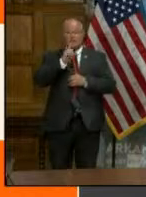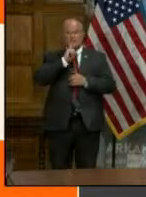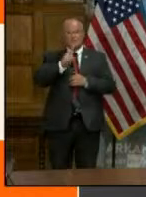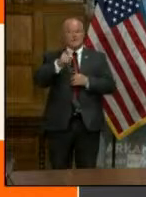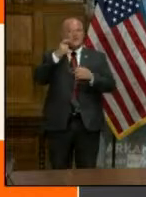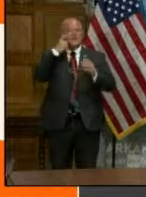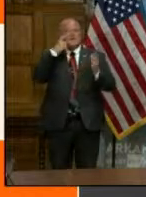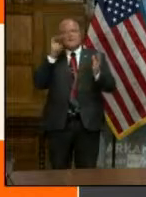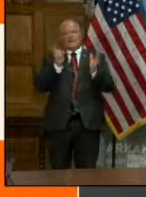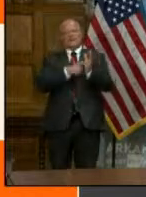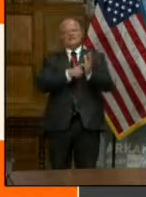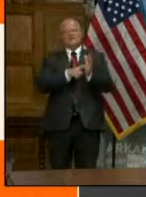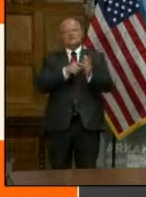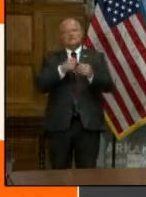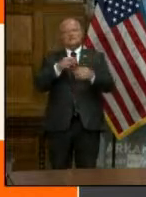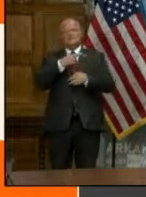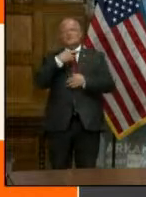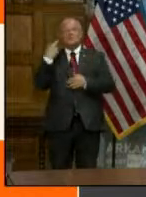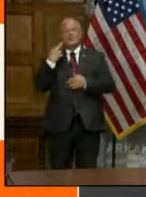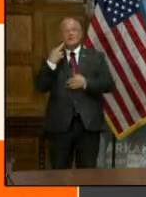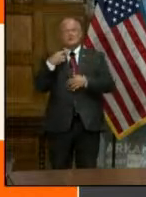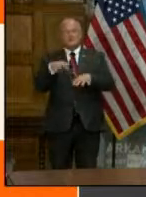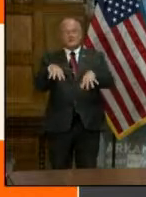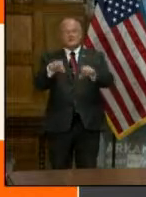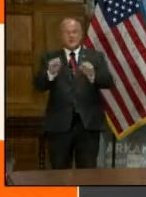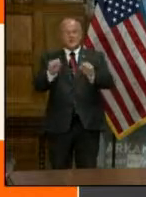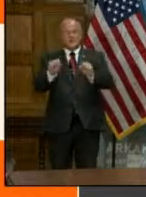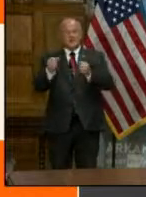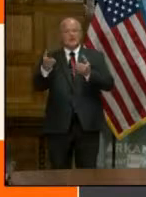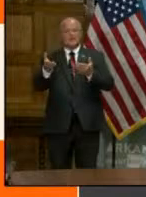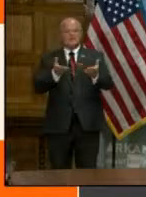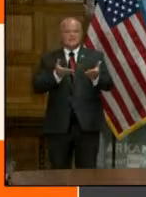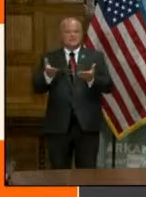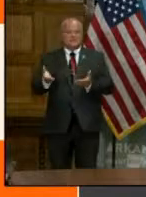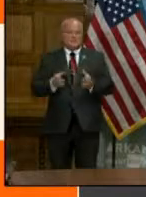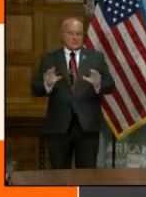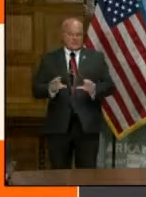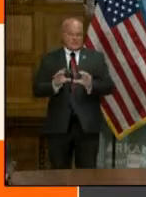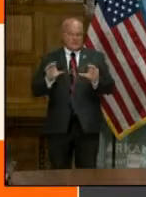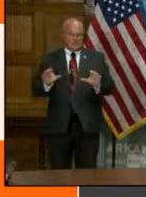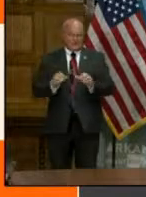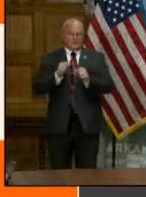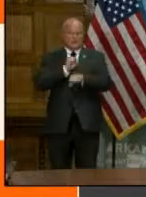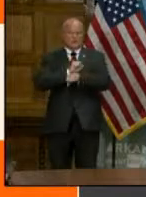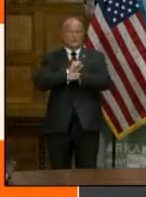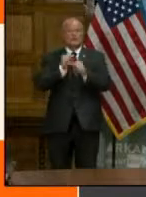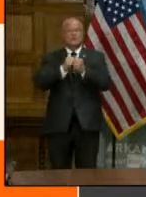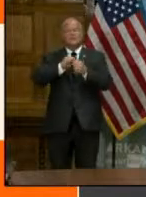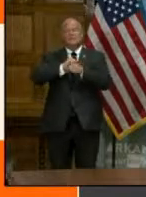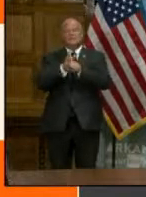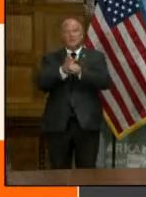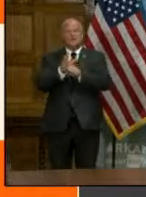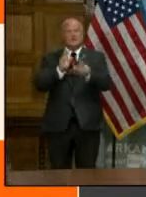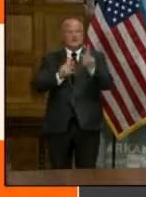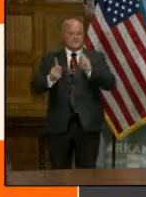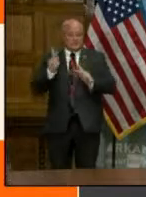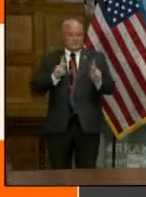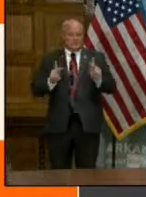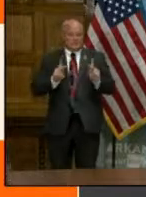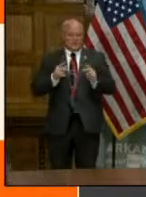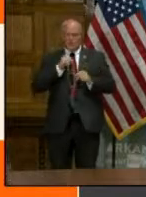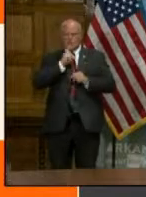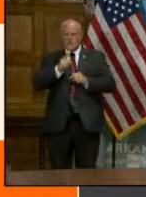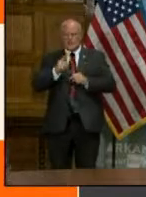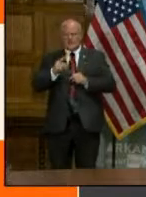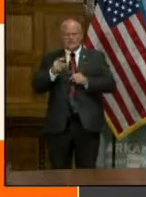real recognition of the risk that they have taken and the service that they have provided. Because as you remember, particularly in the early days of